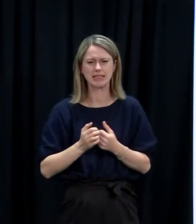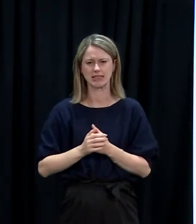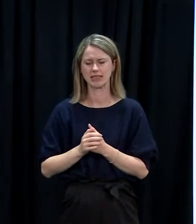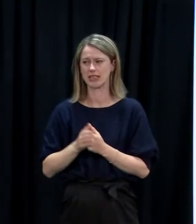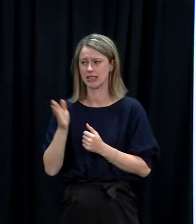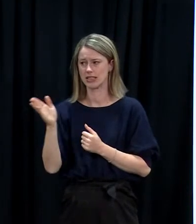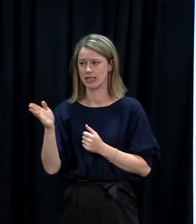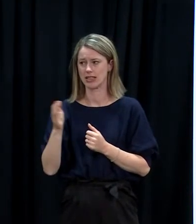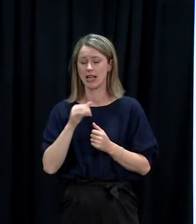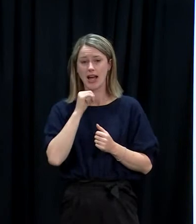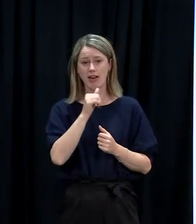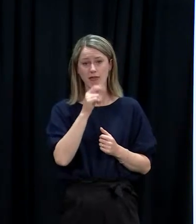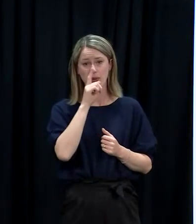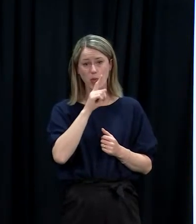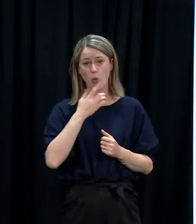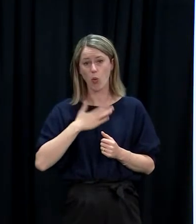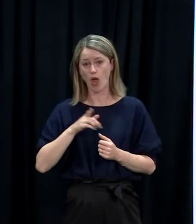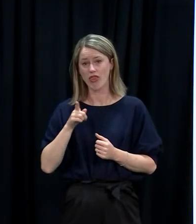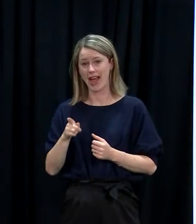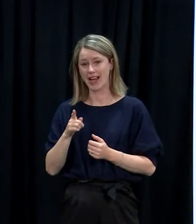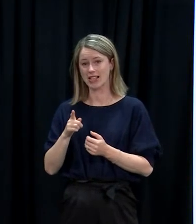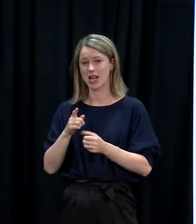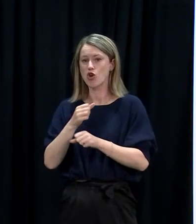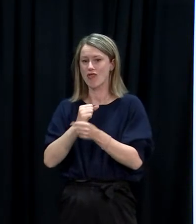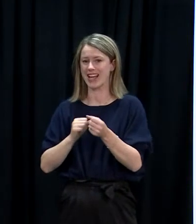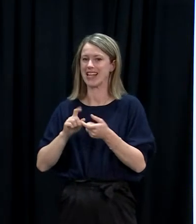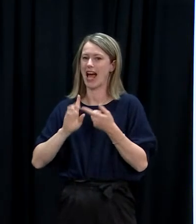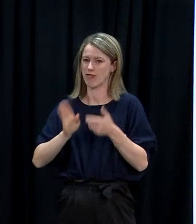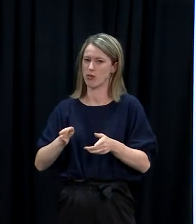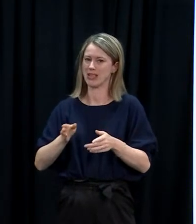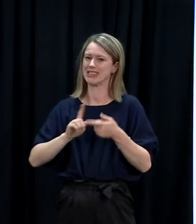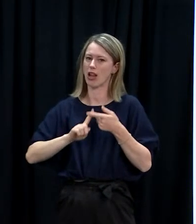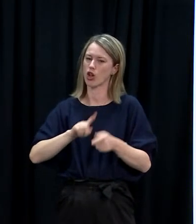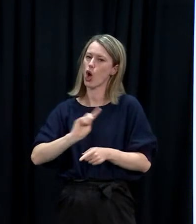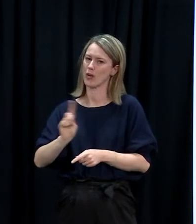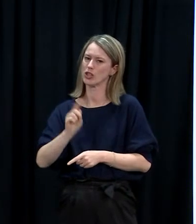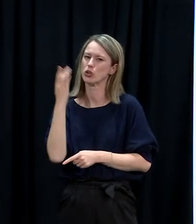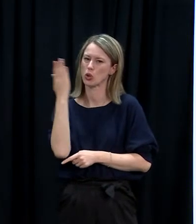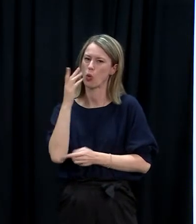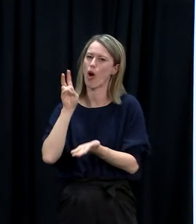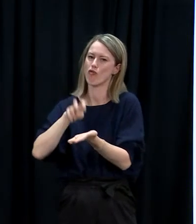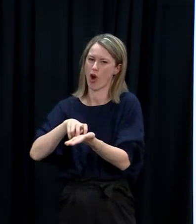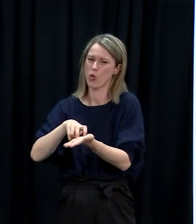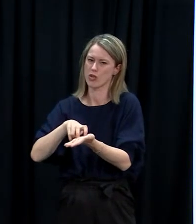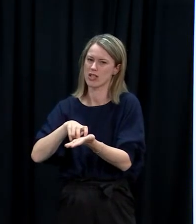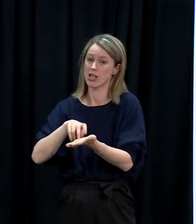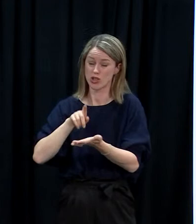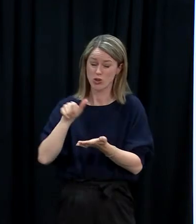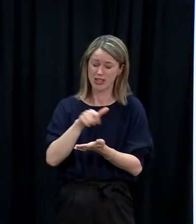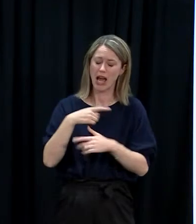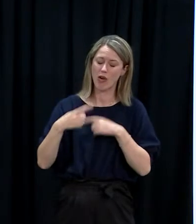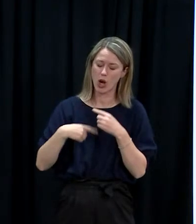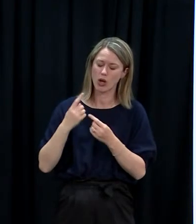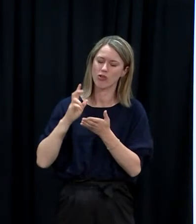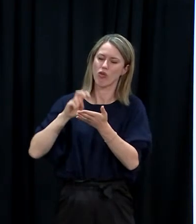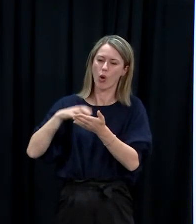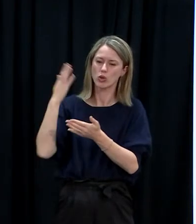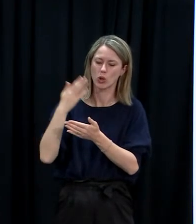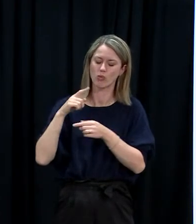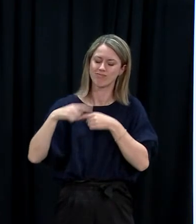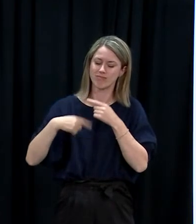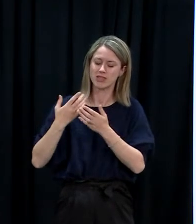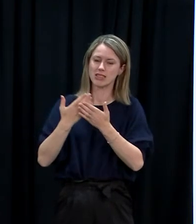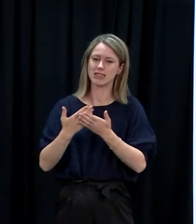So those seeking an unexpected event grade still need to be at school. So those students should be sticking at school, they should be sticking with their